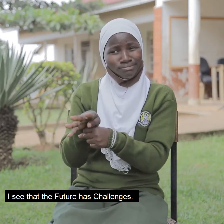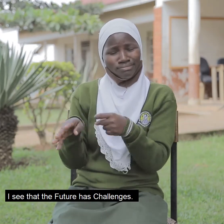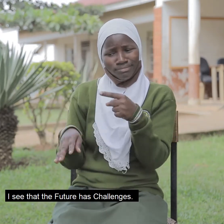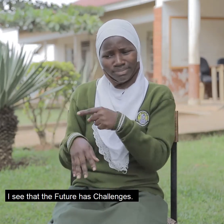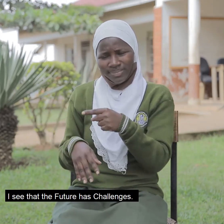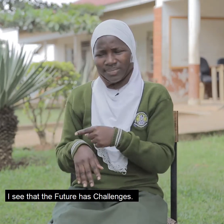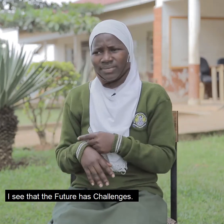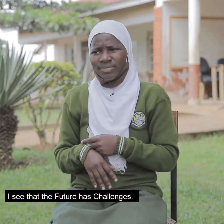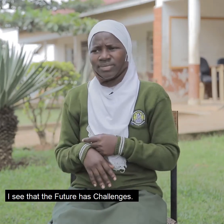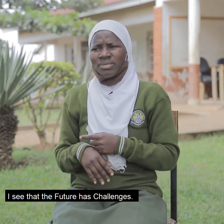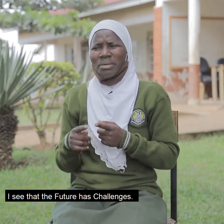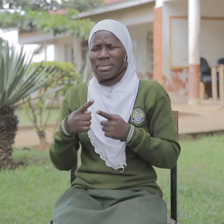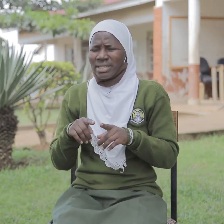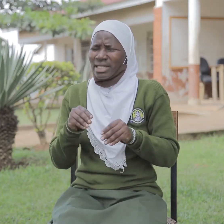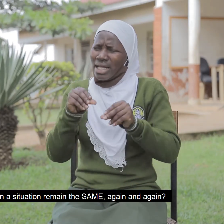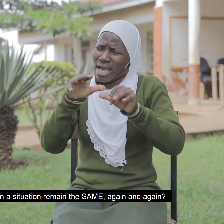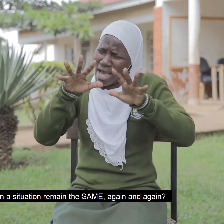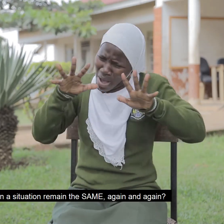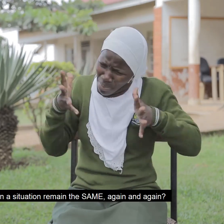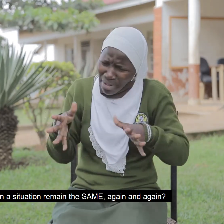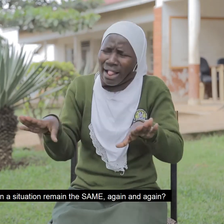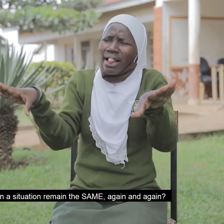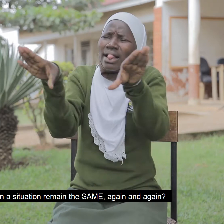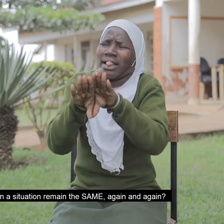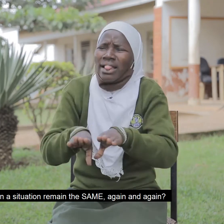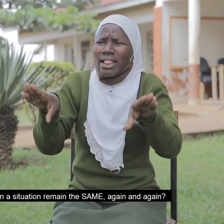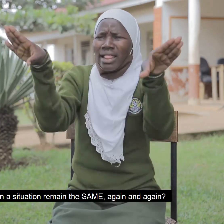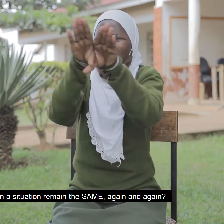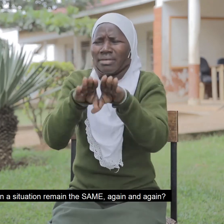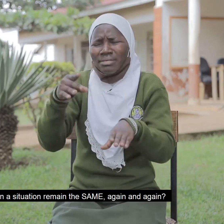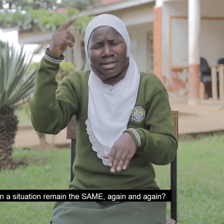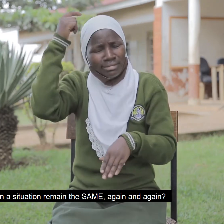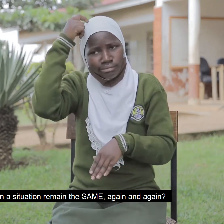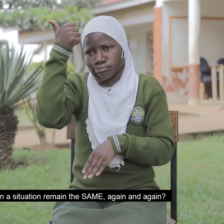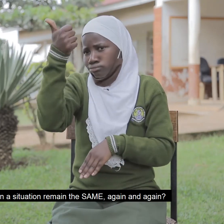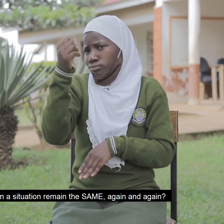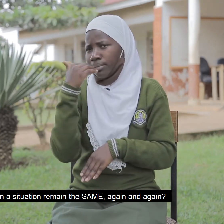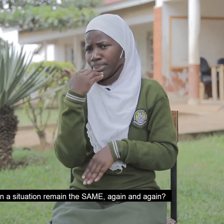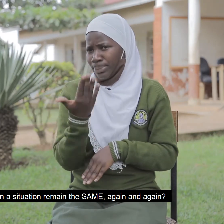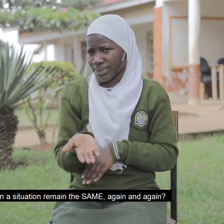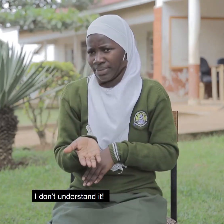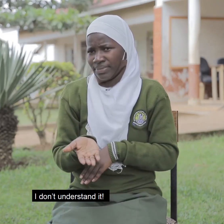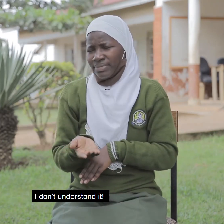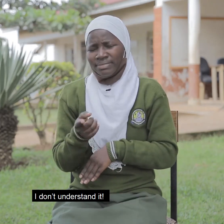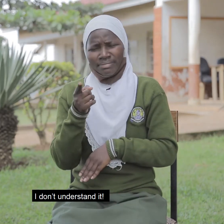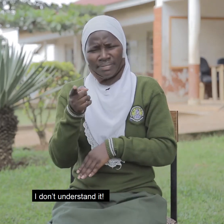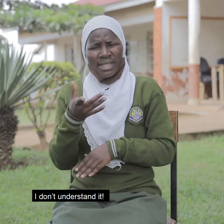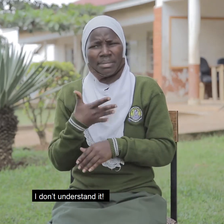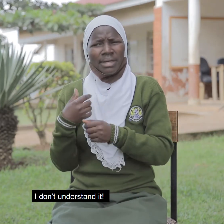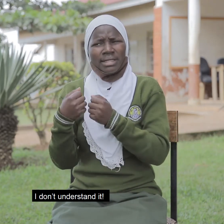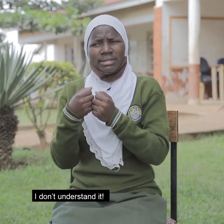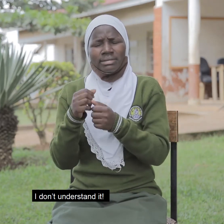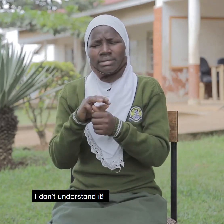COVID-19. How can a situation remain the same again and again? I don't understand it.